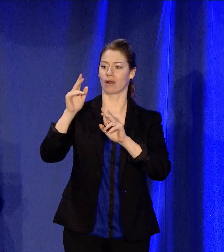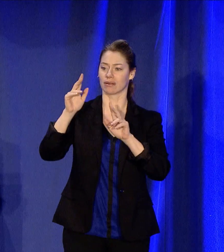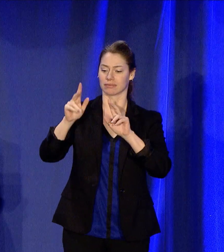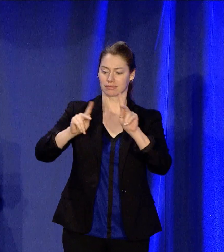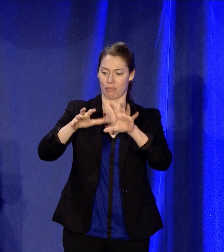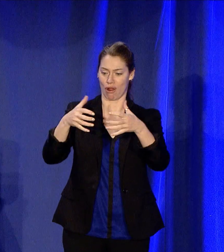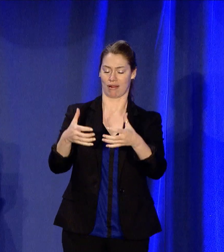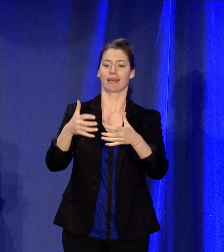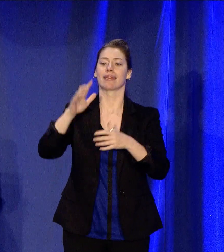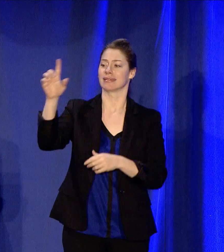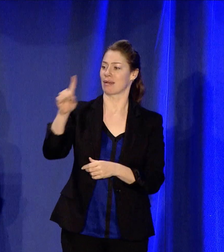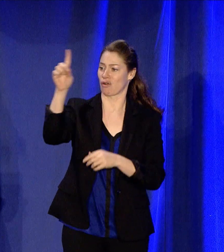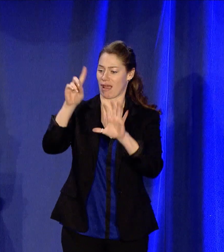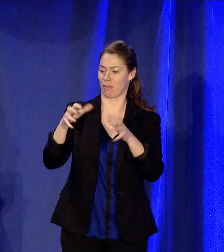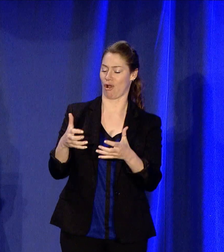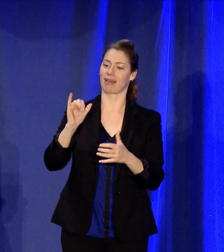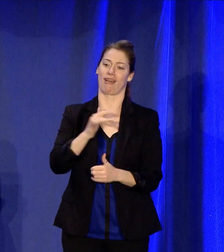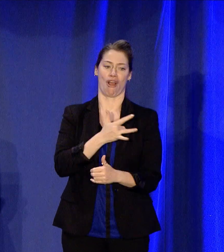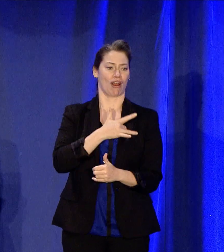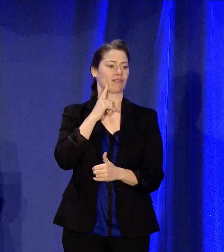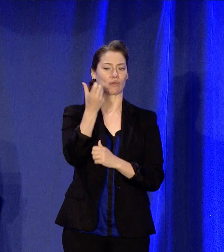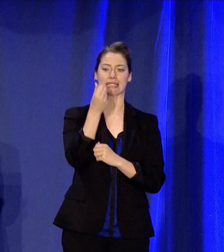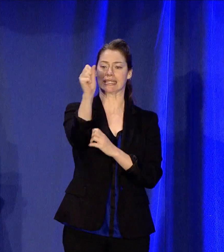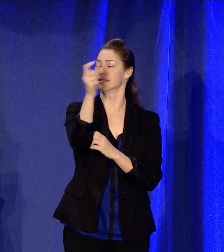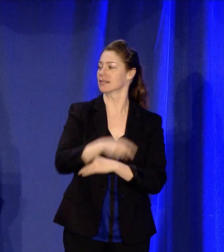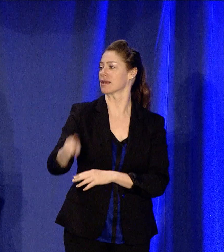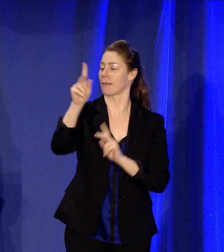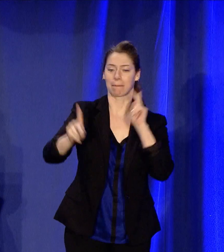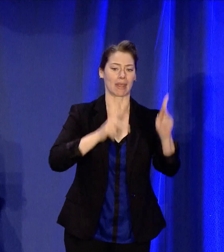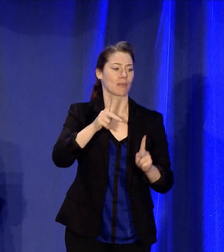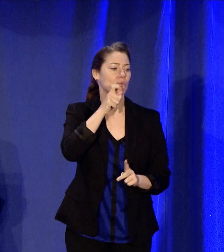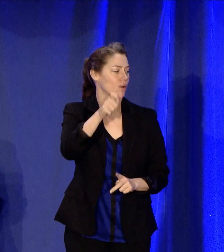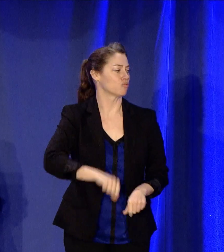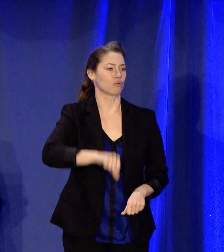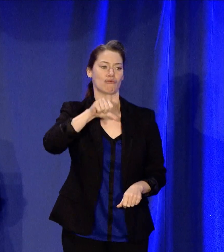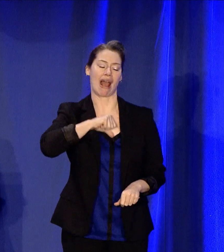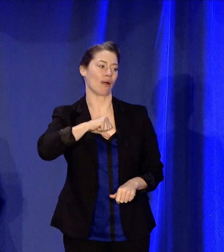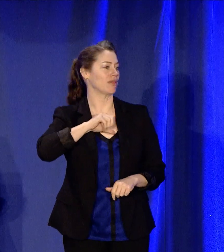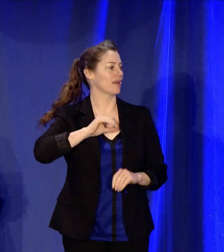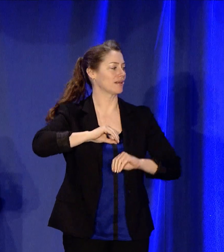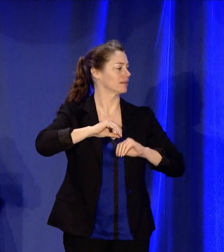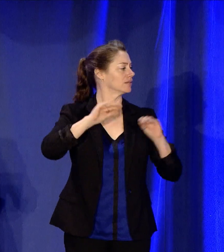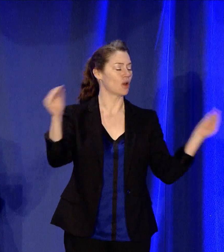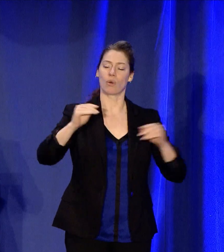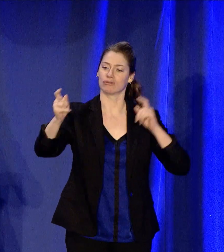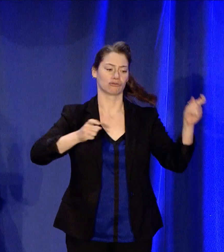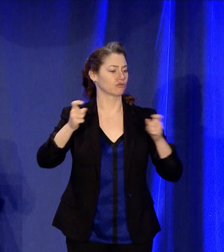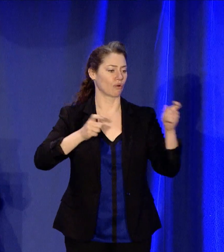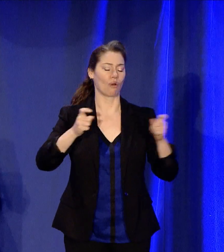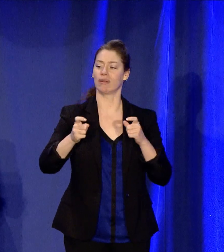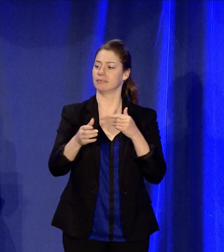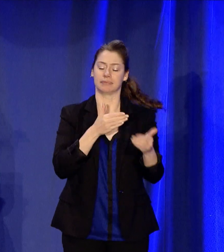Party, the heart of the resistance, among a people proudly out of control. And as one of the